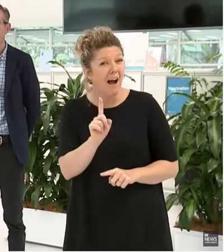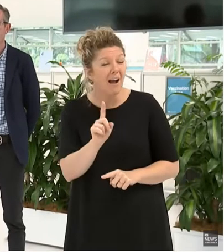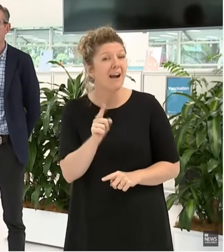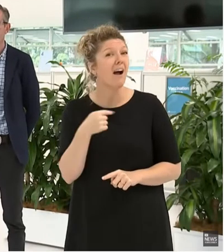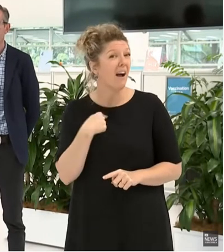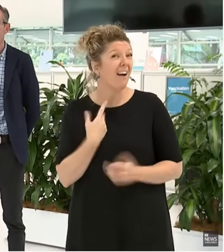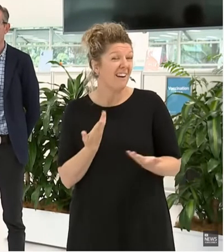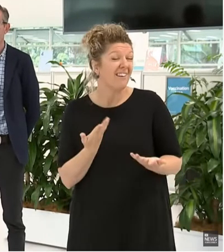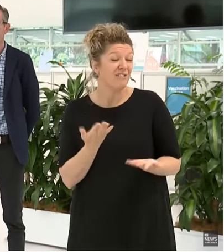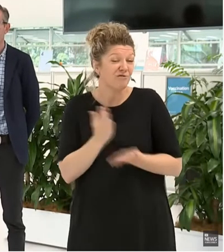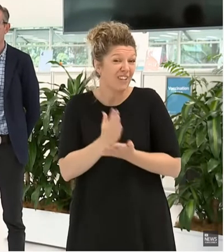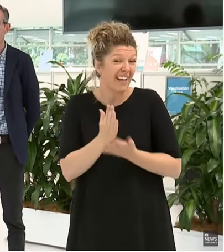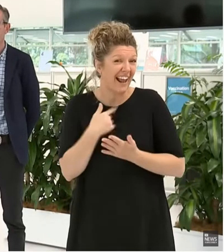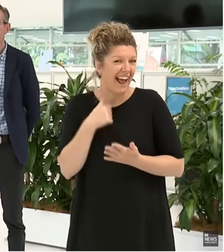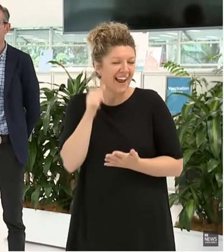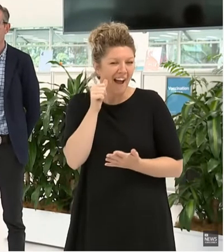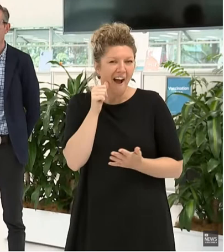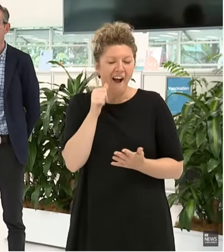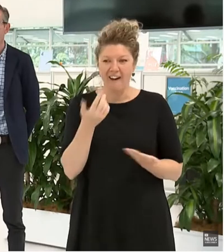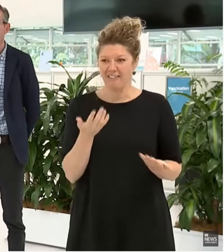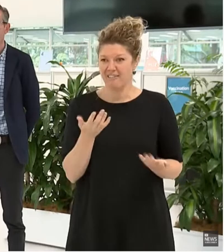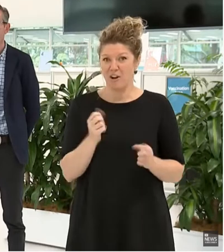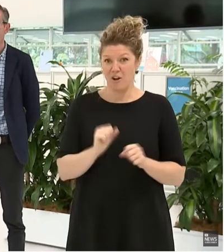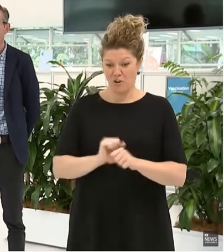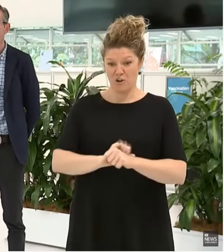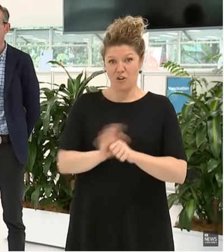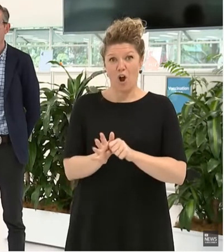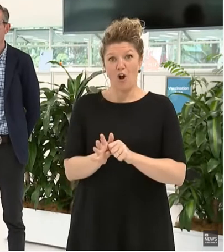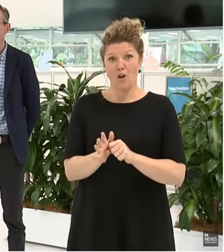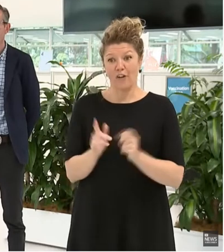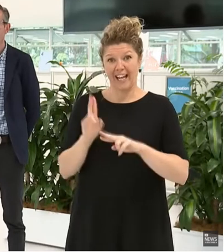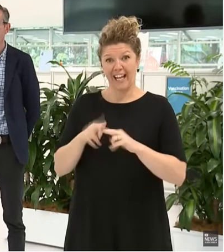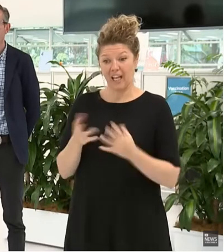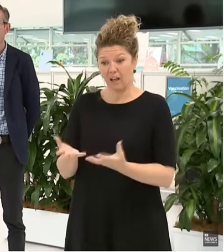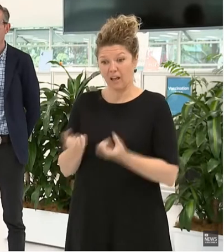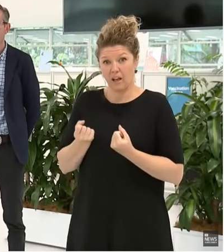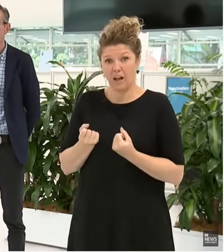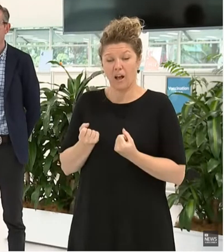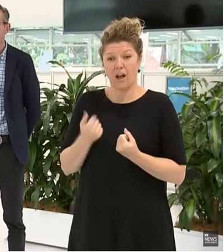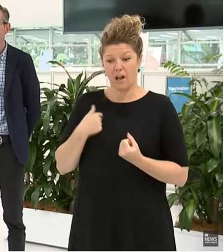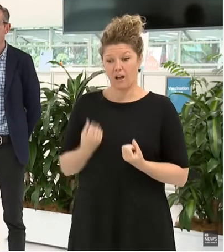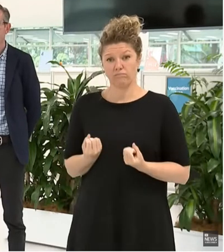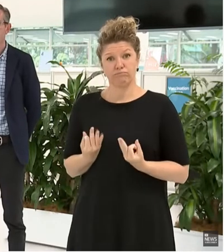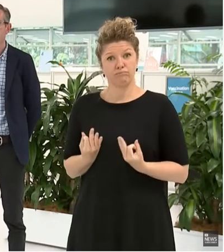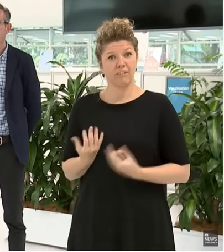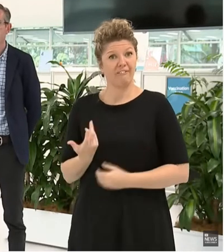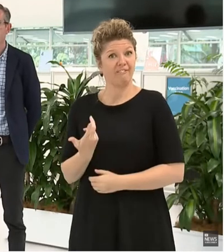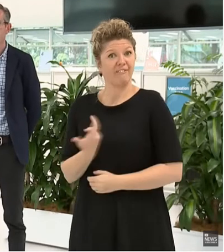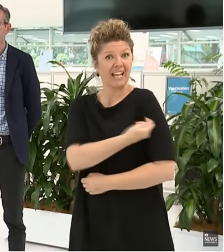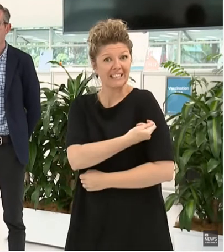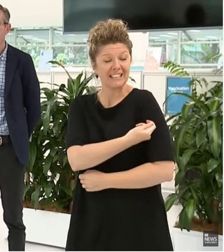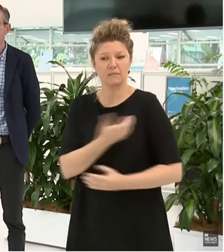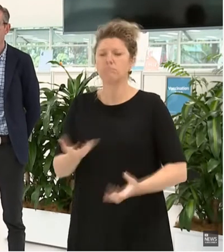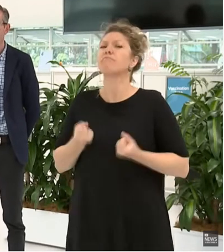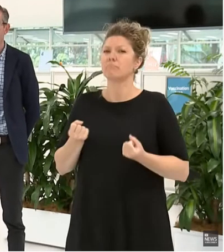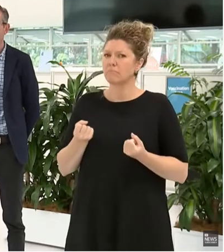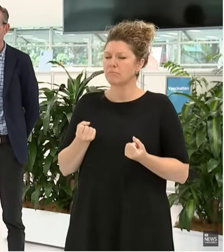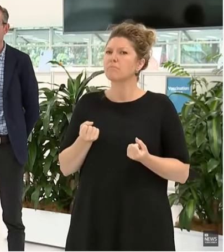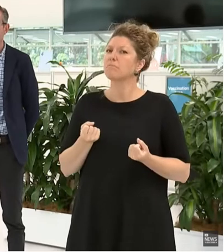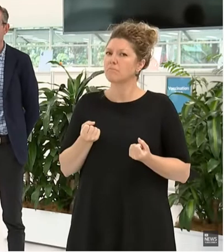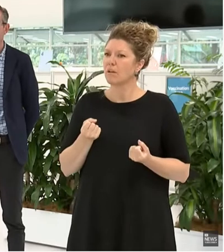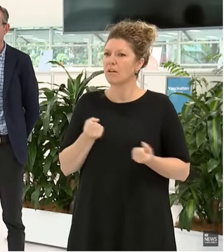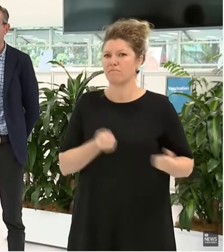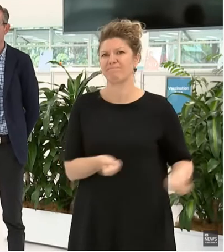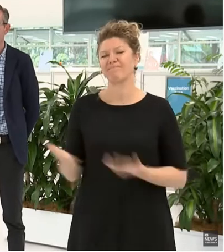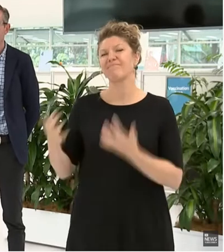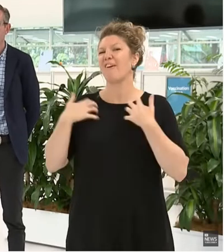quite clearly, it does impact on those who are unvaccinated. The majority of people who are in intensive